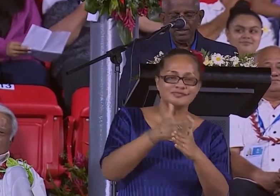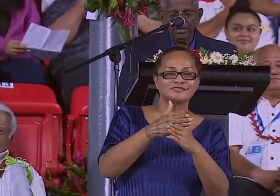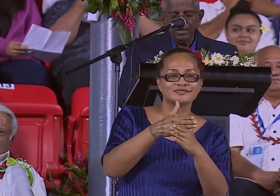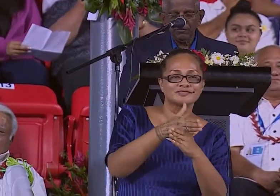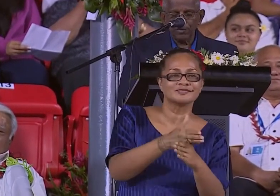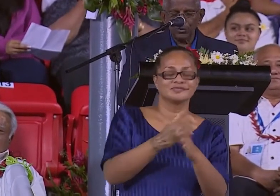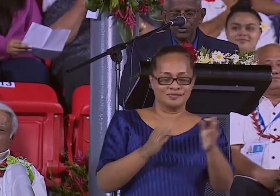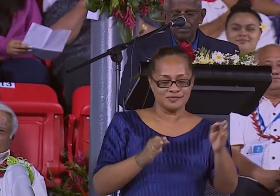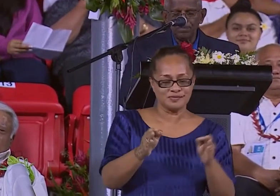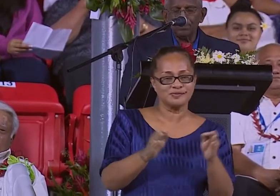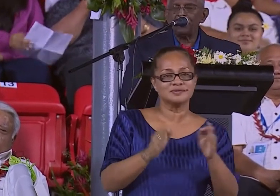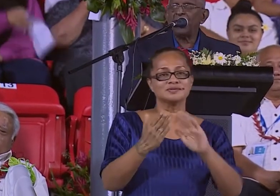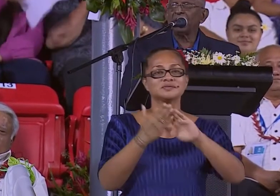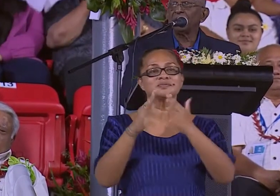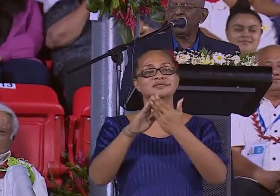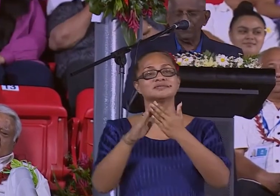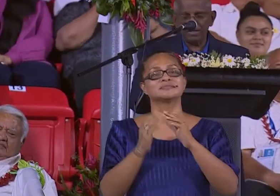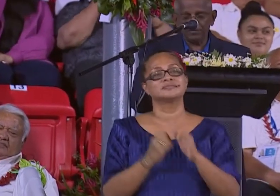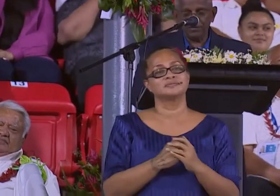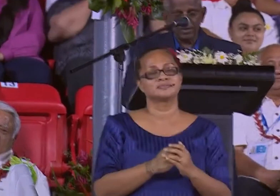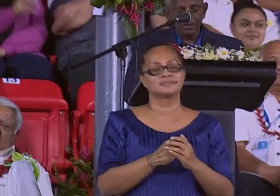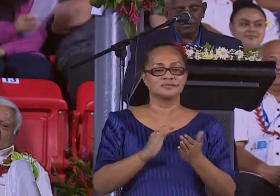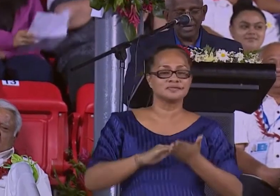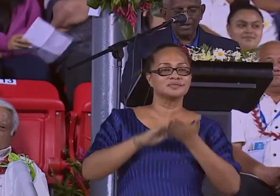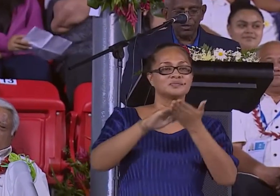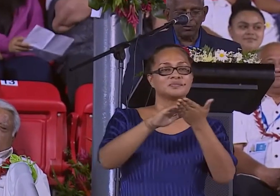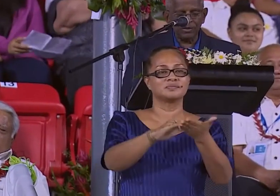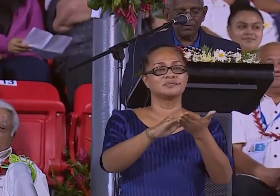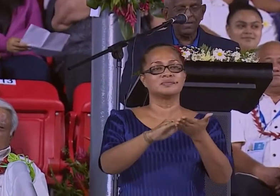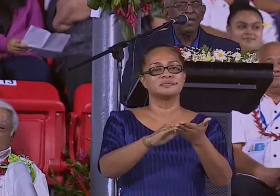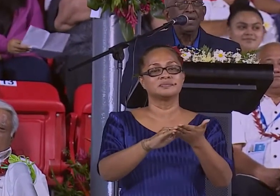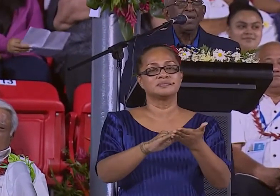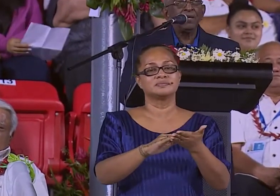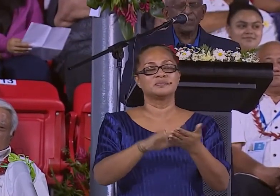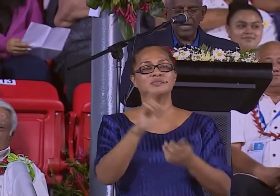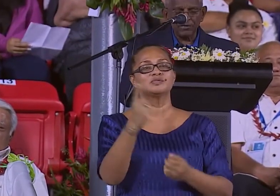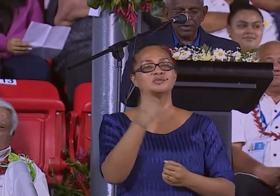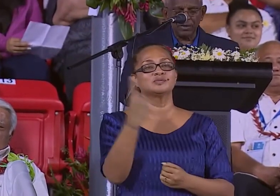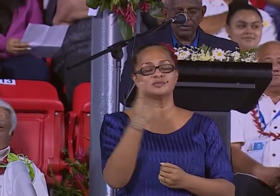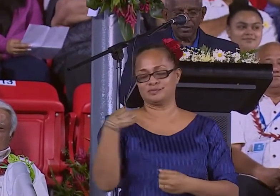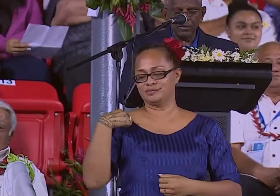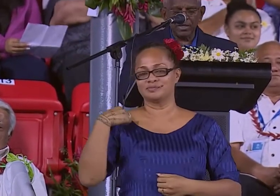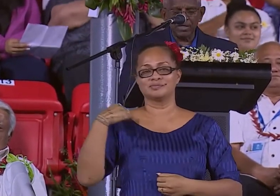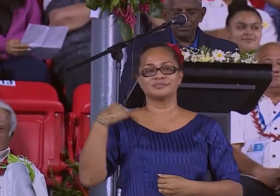committee, supported by the various stakeholders, international donor